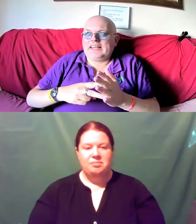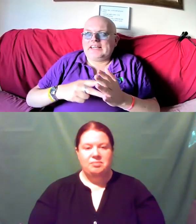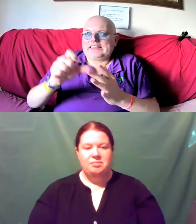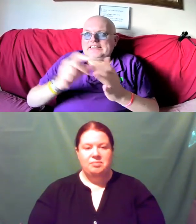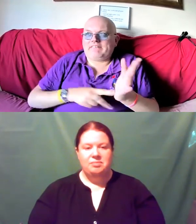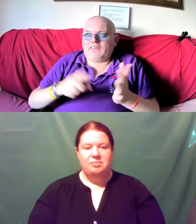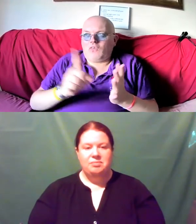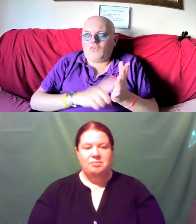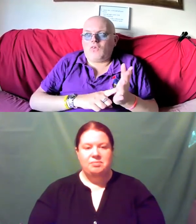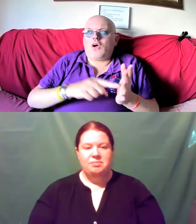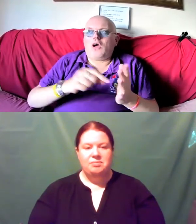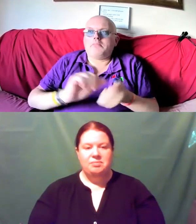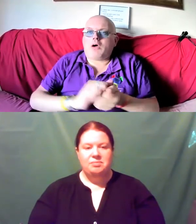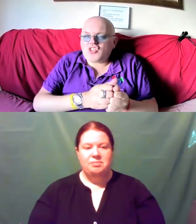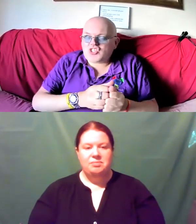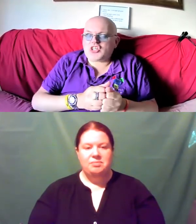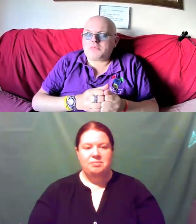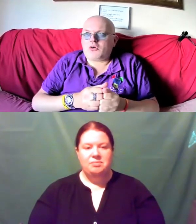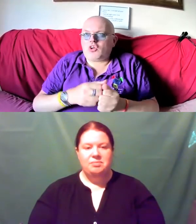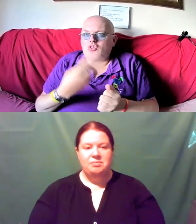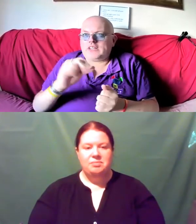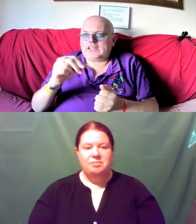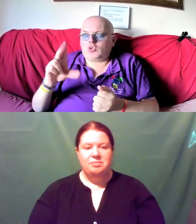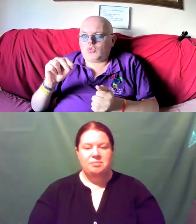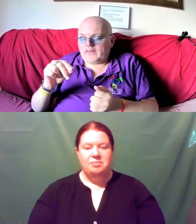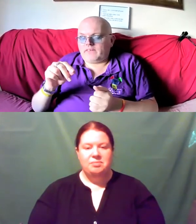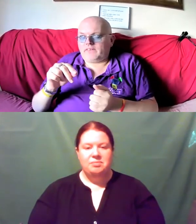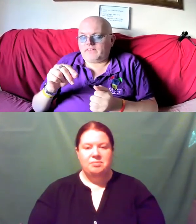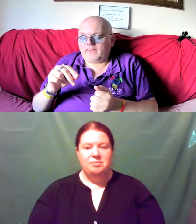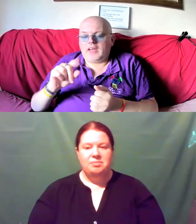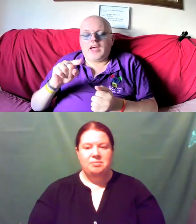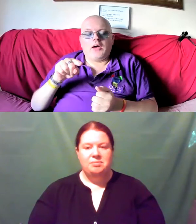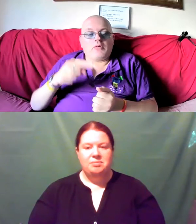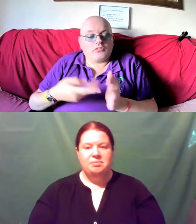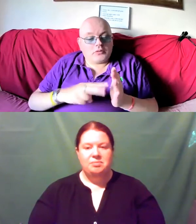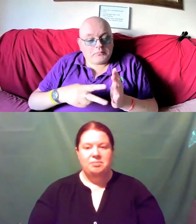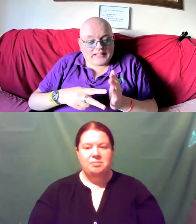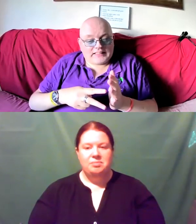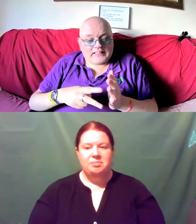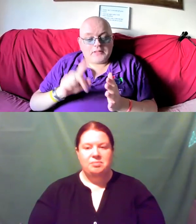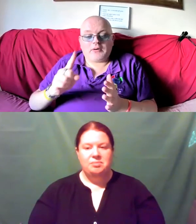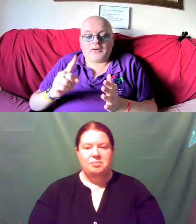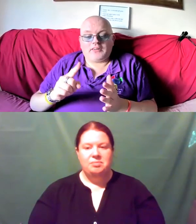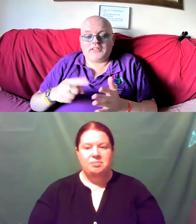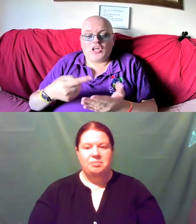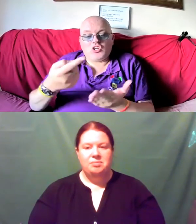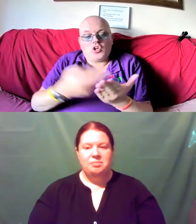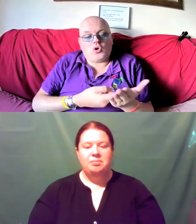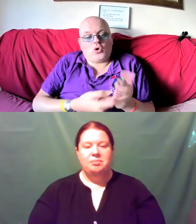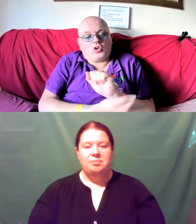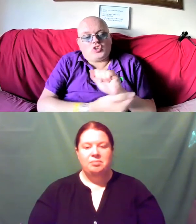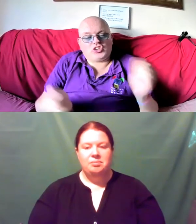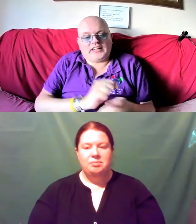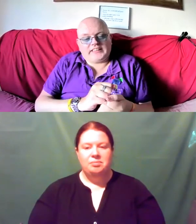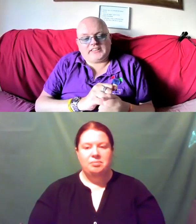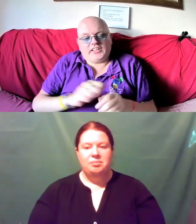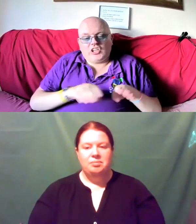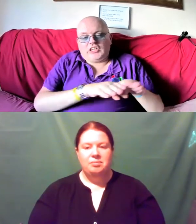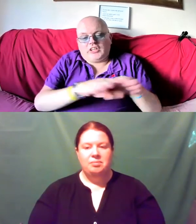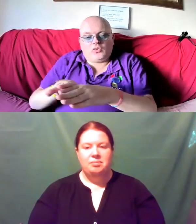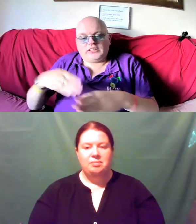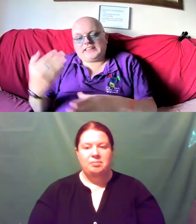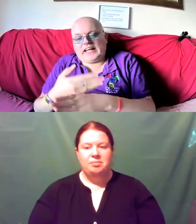2012. And while we were planning it, the law changed. So the Equality Act came in 2010. And as a result of the